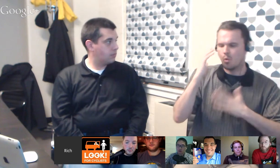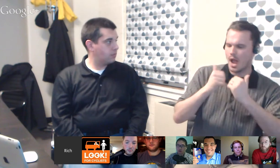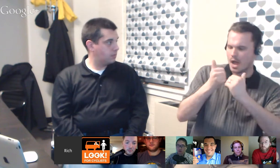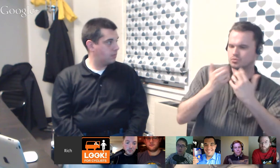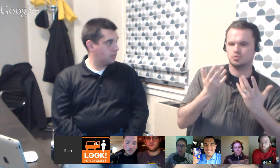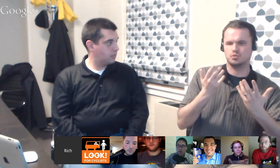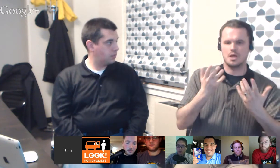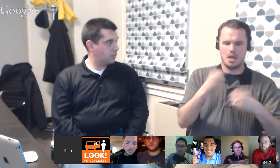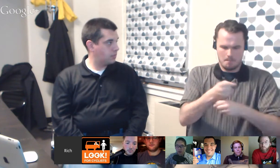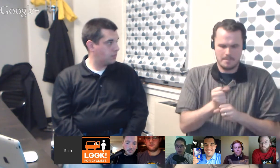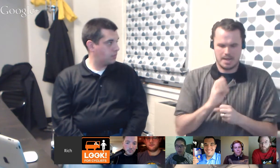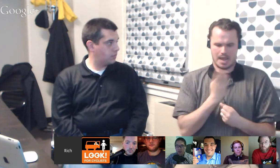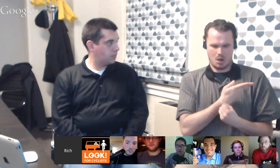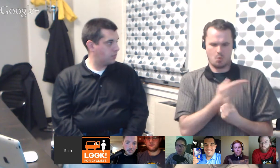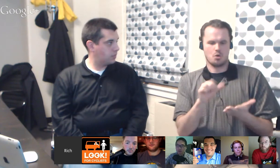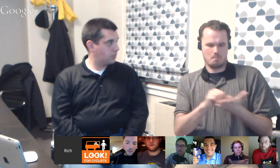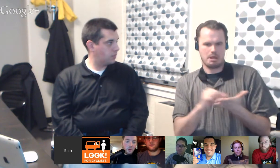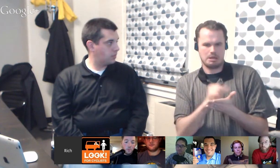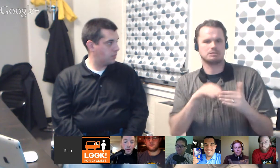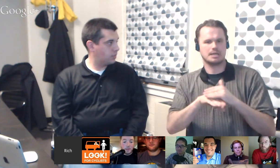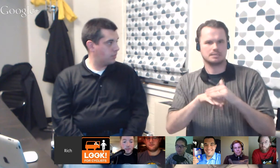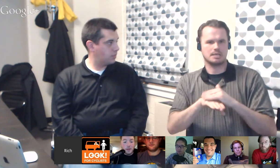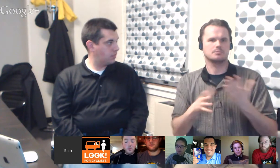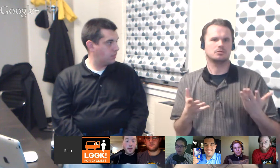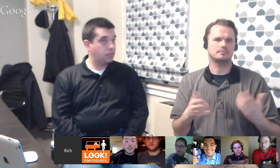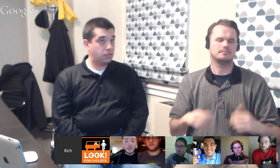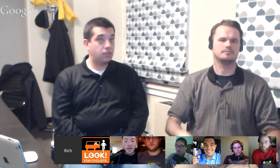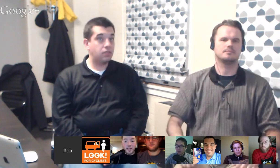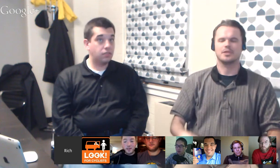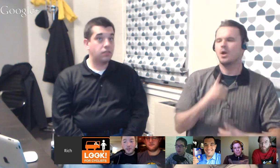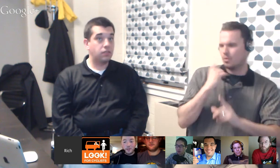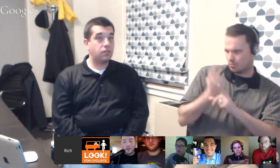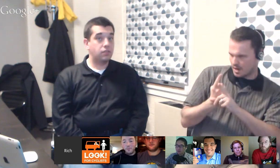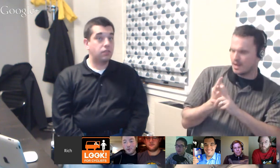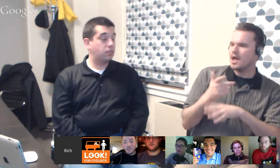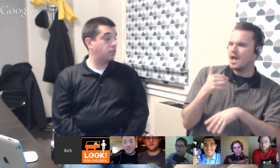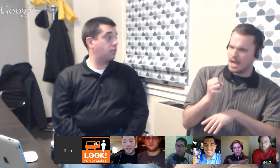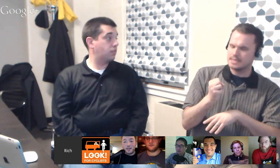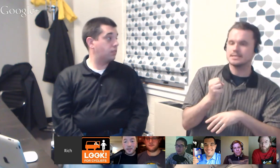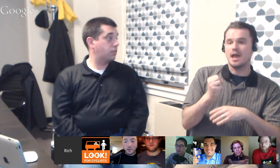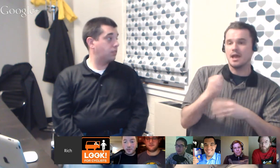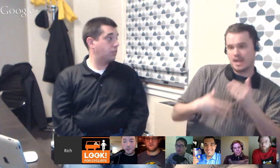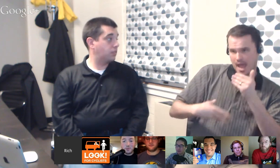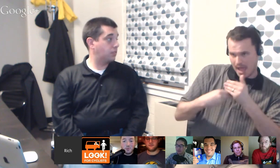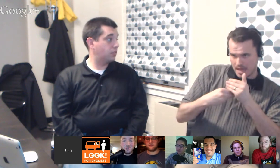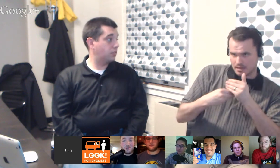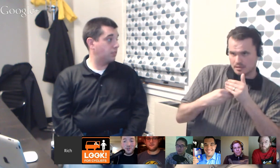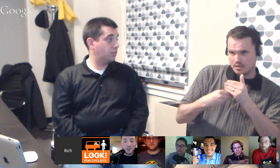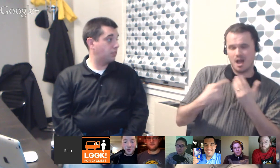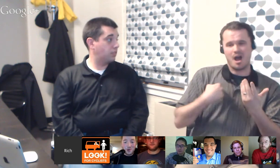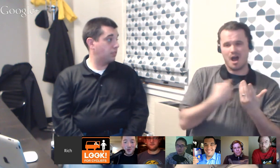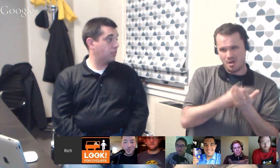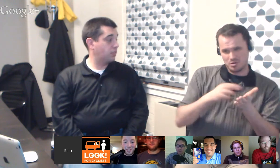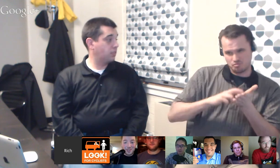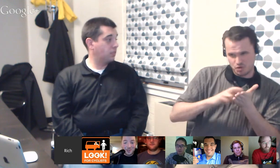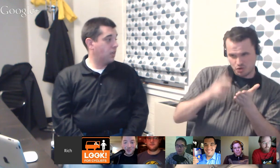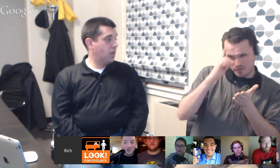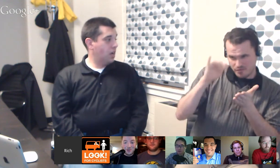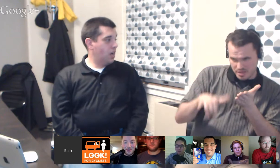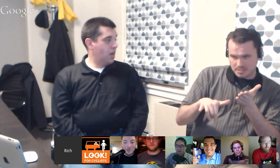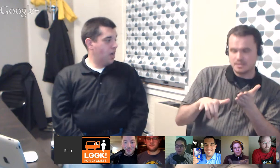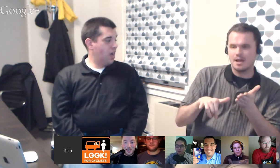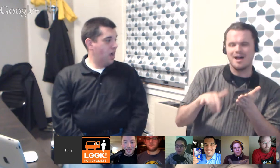to make our page accessible. Right. Well, as an added kind of bonus to that, as I was doing some research for the show notes, I saw